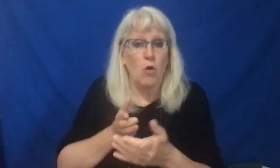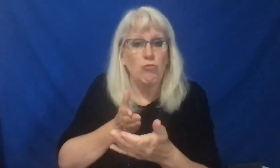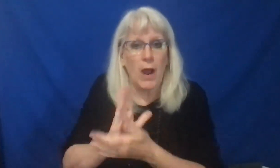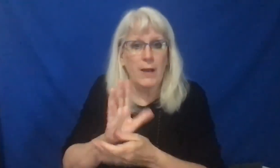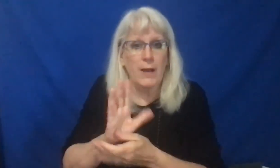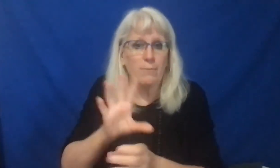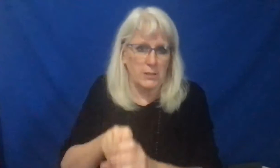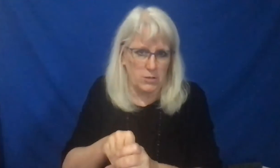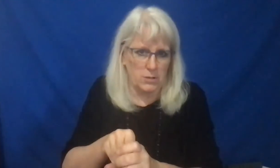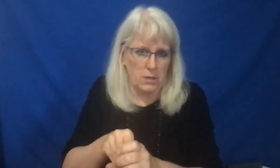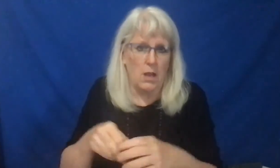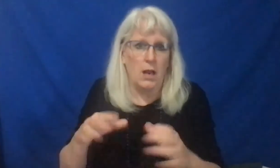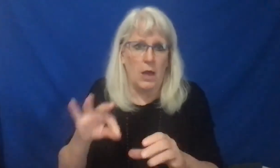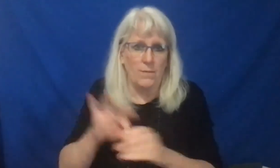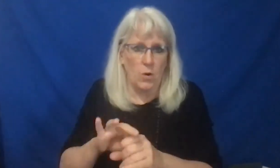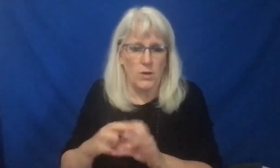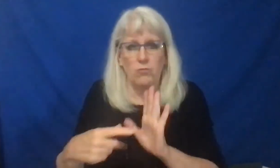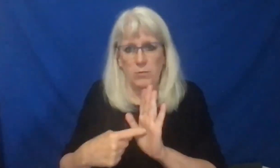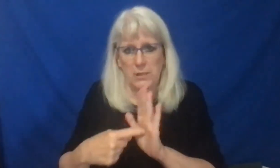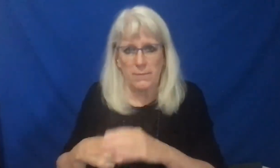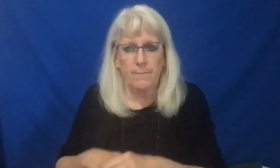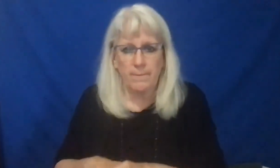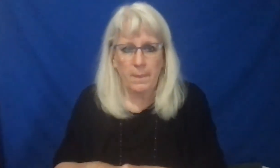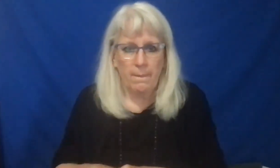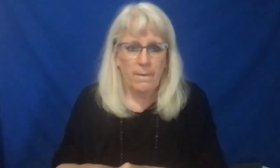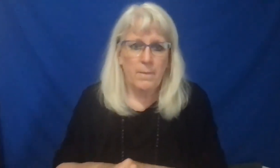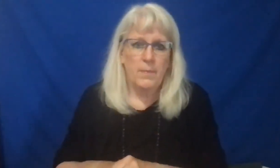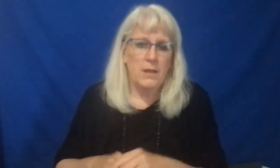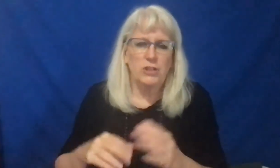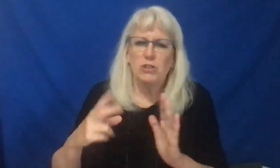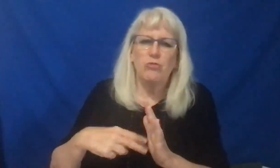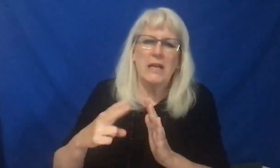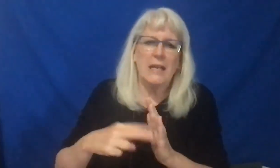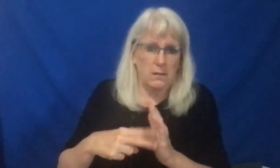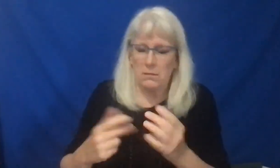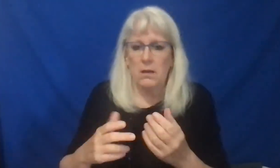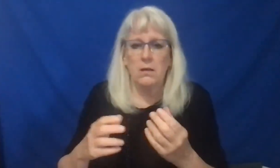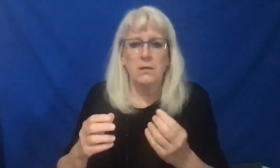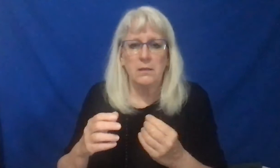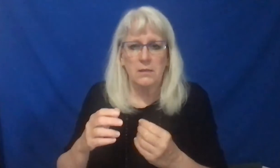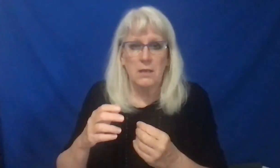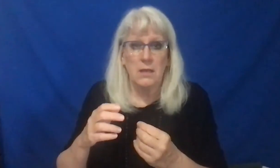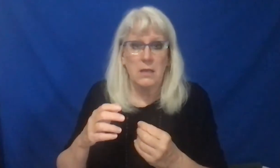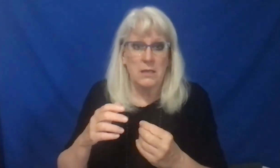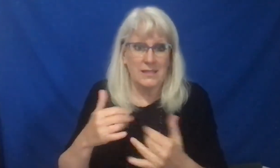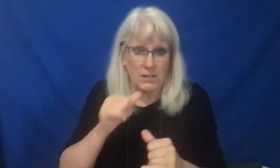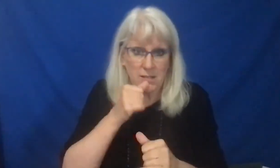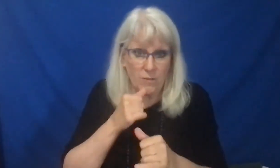voting representation. When the idea for reaching more still suffering alcoholics from younger generations through social media